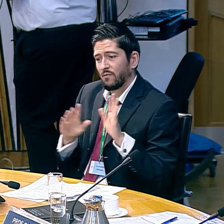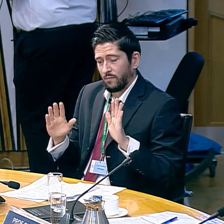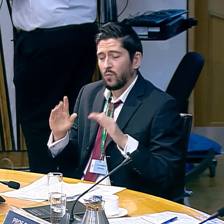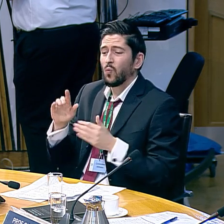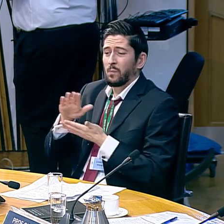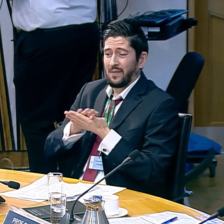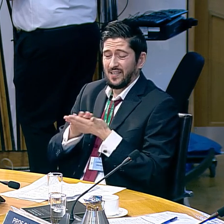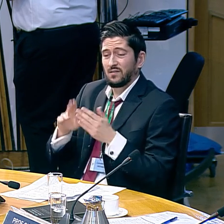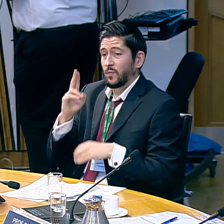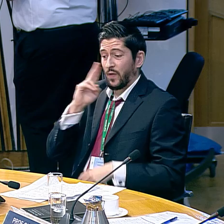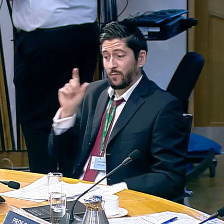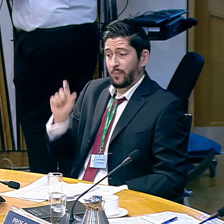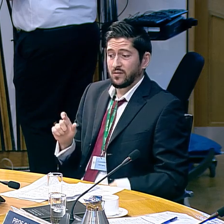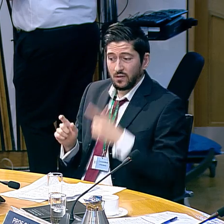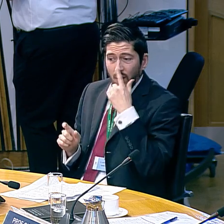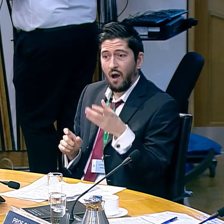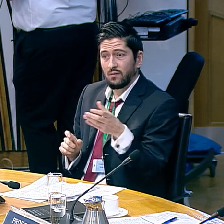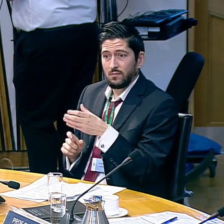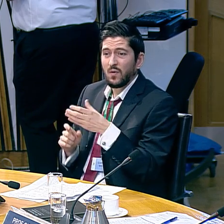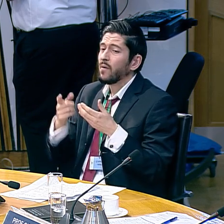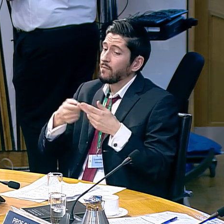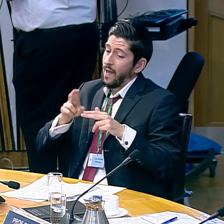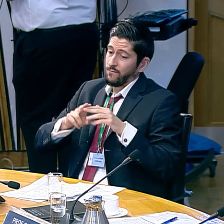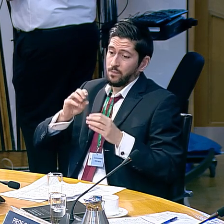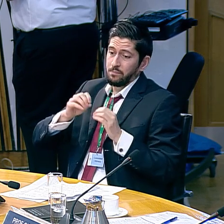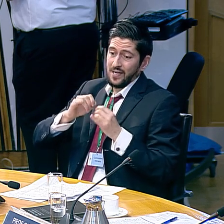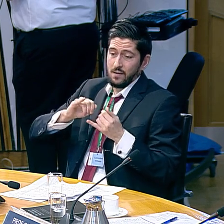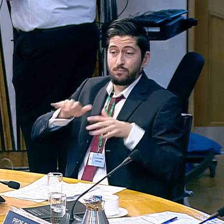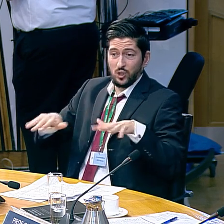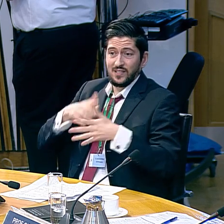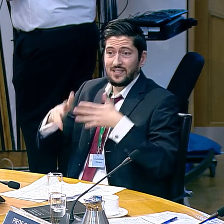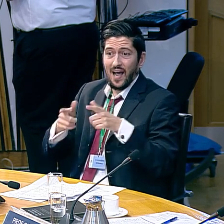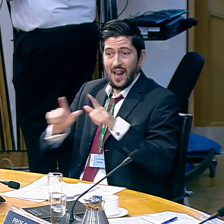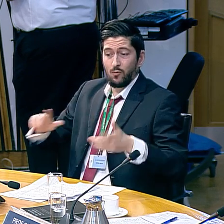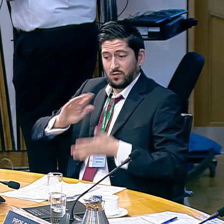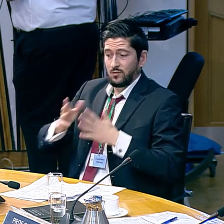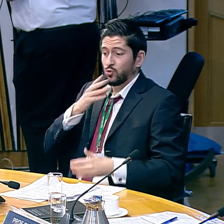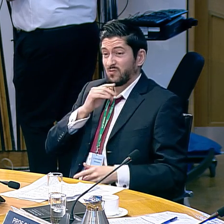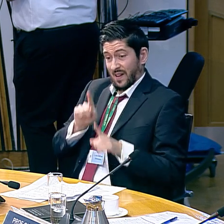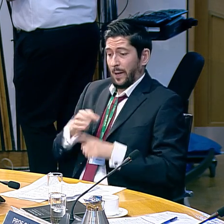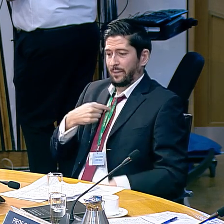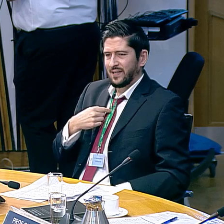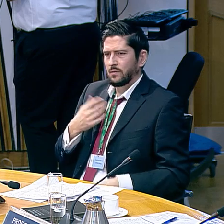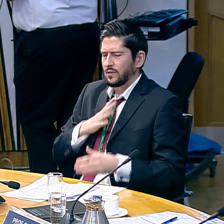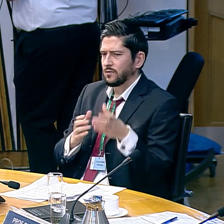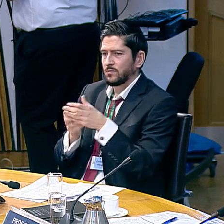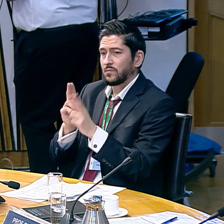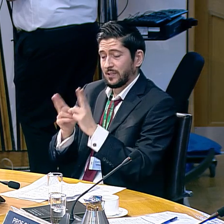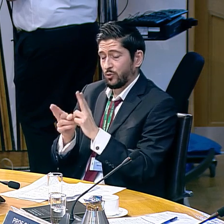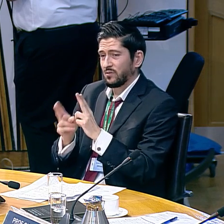And DSA funding is only £21,000 a year, which means that their British Sign Language interpreter or a British